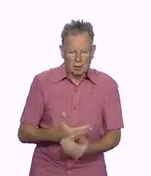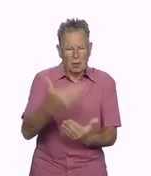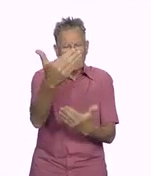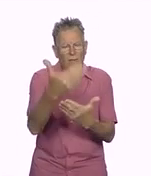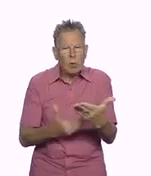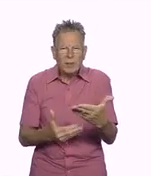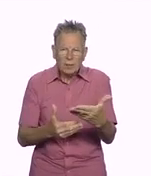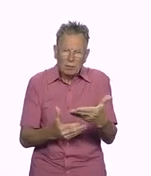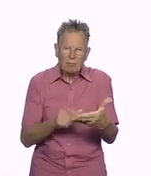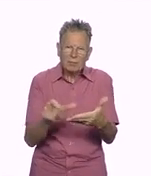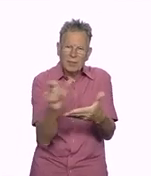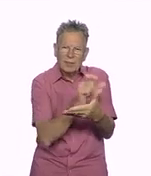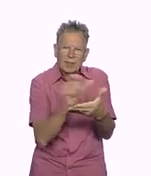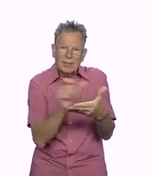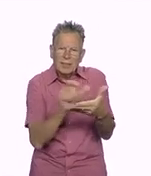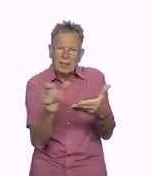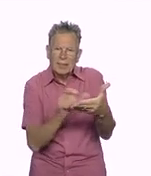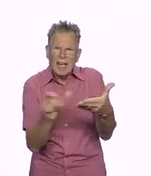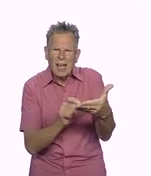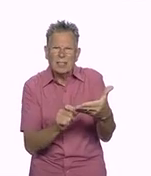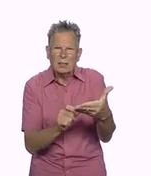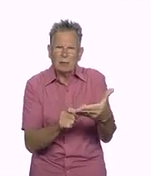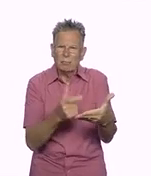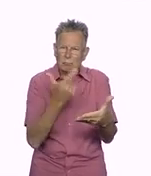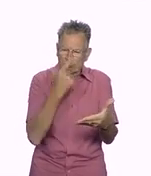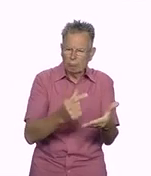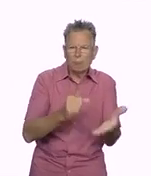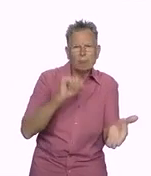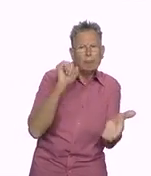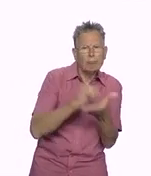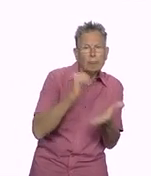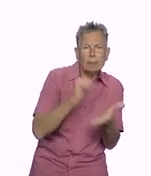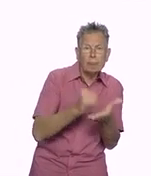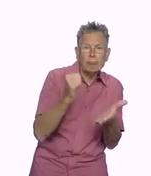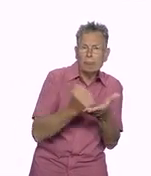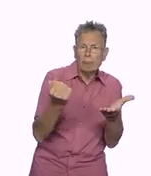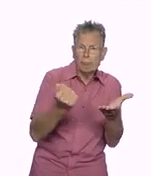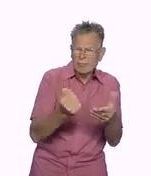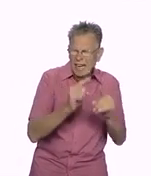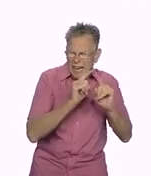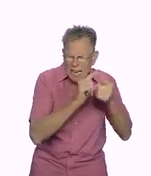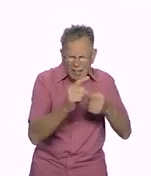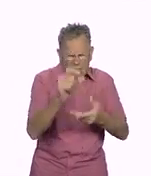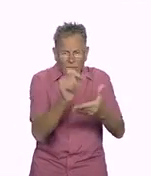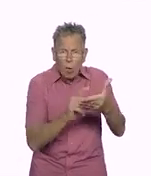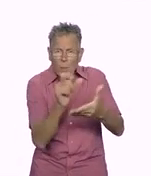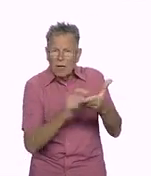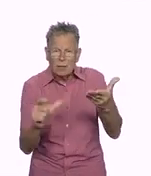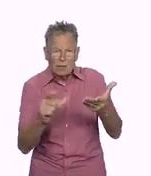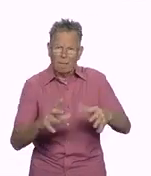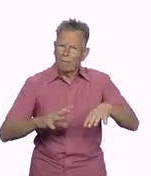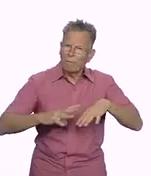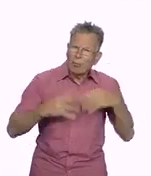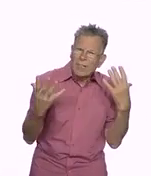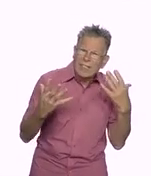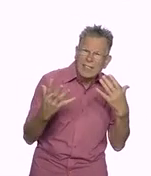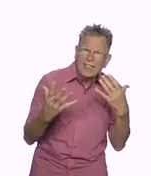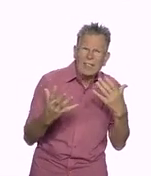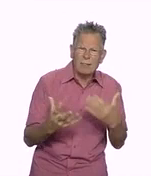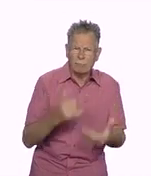The text of this document may be reproduced free of charge in any format or medium, providing it is reproduced accurately